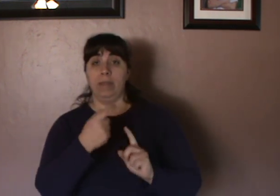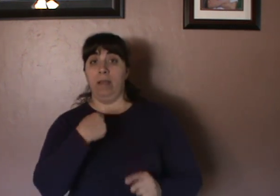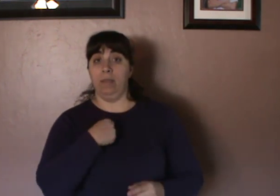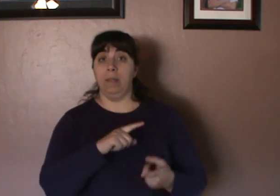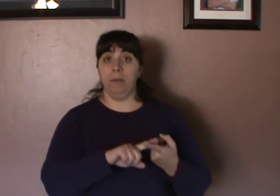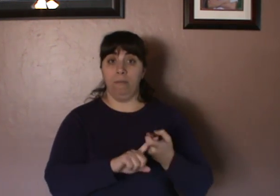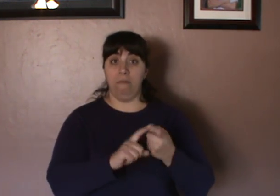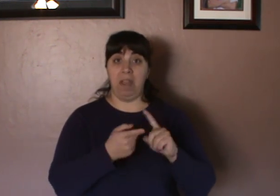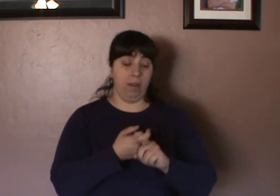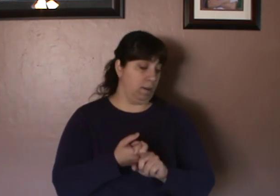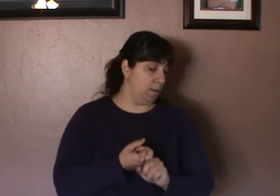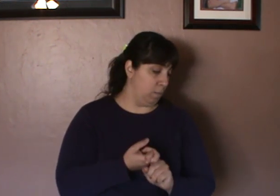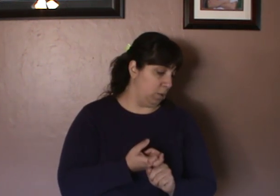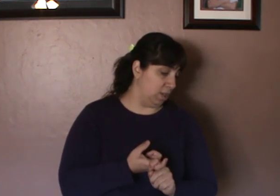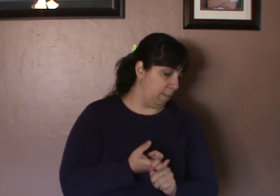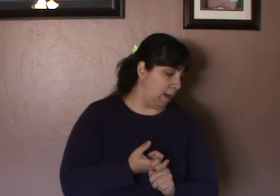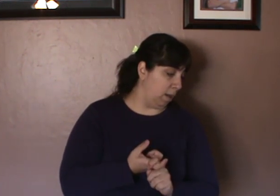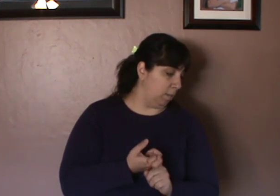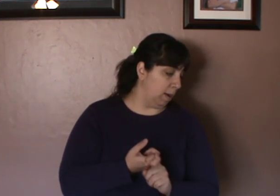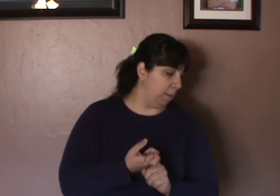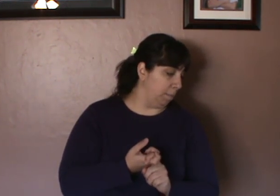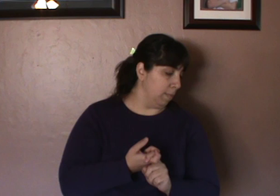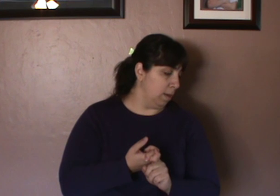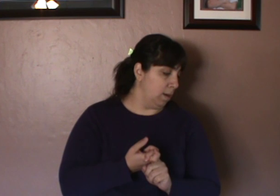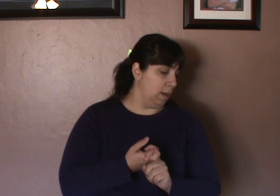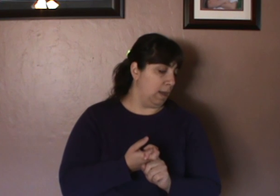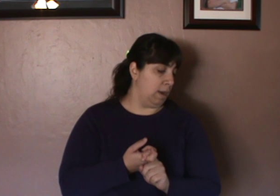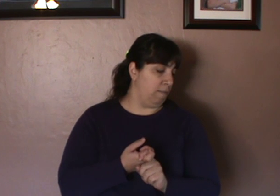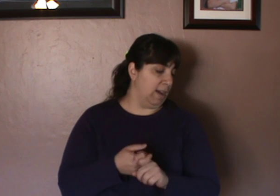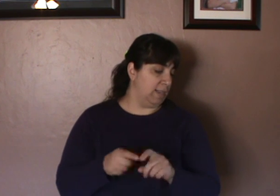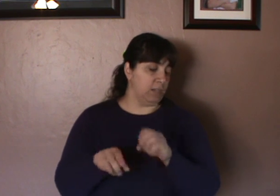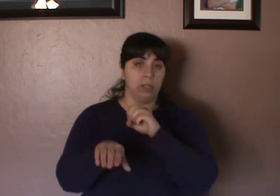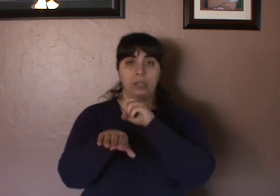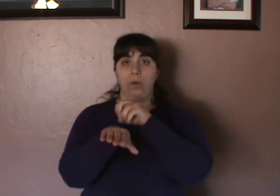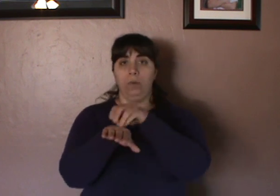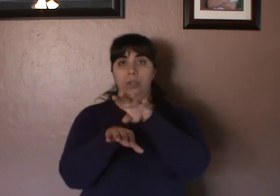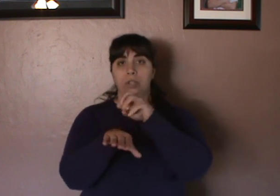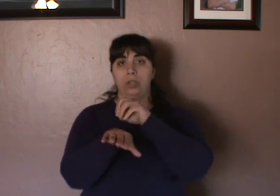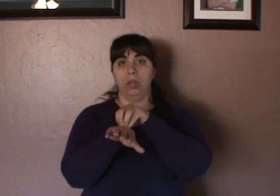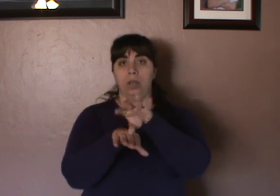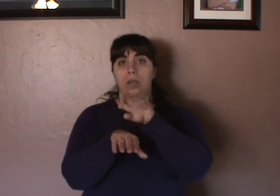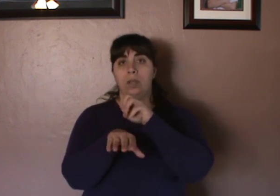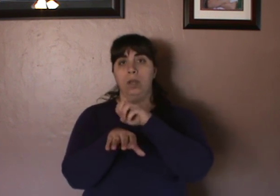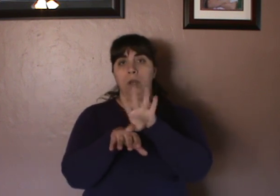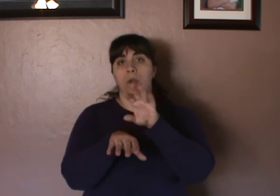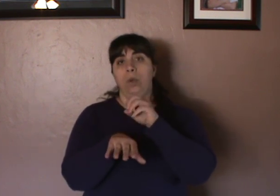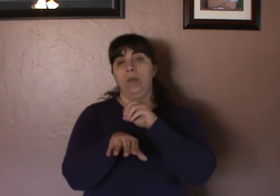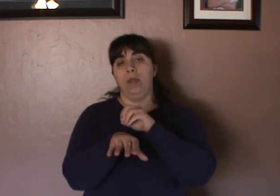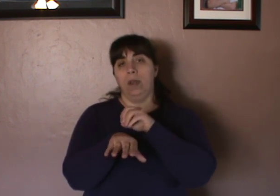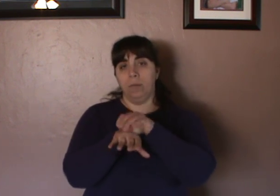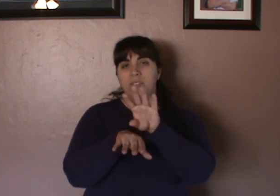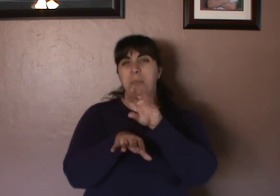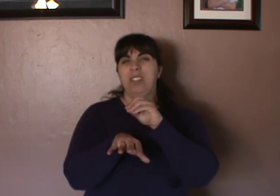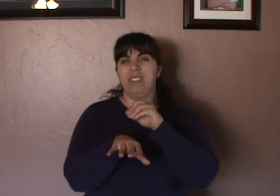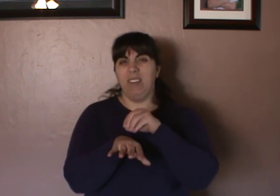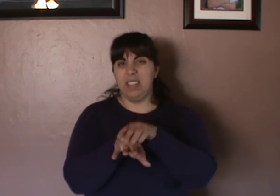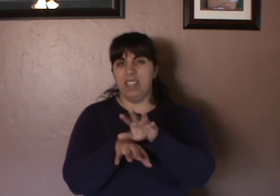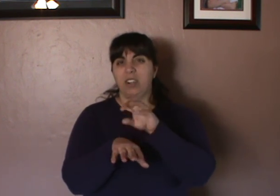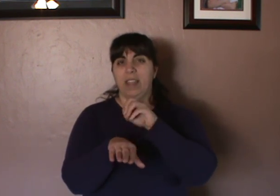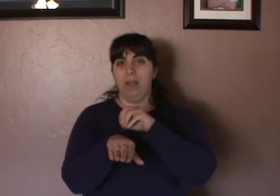now that I'm your friend, which is a pal, right? An advisor, so we'll just, when someone's advising or